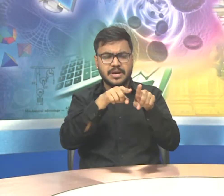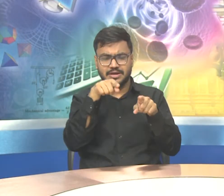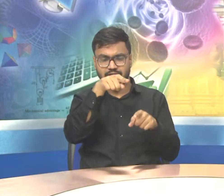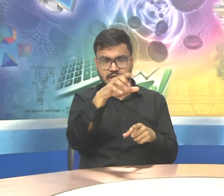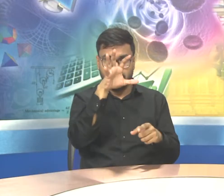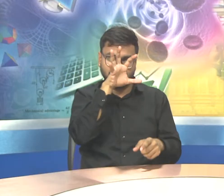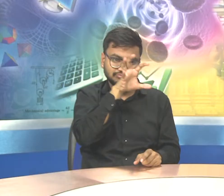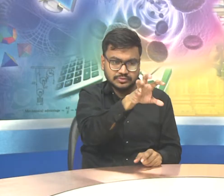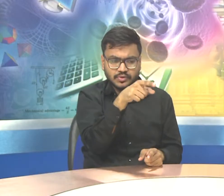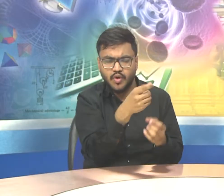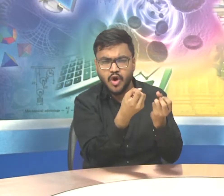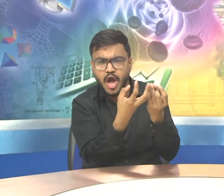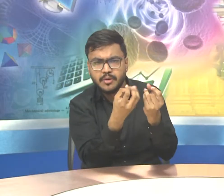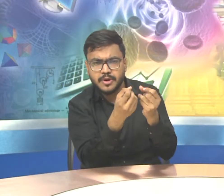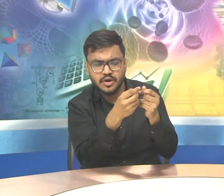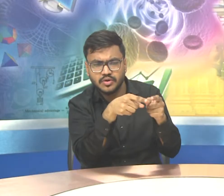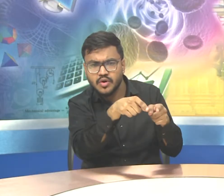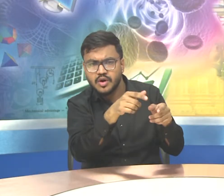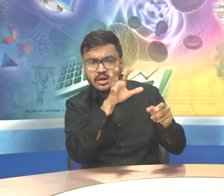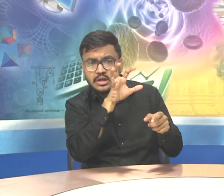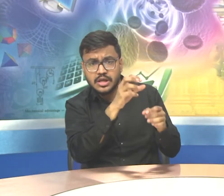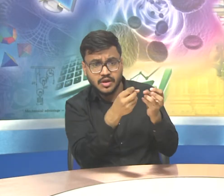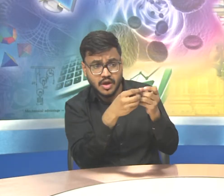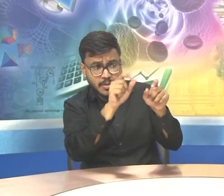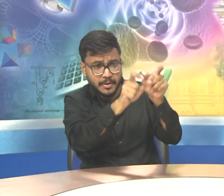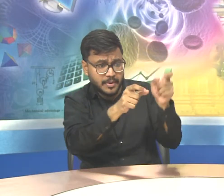as given below.